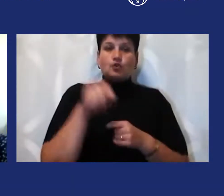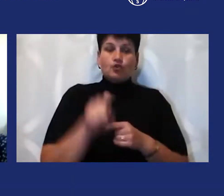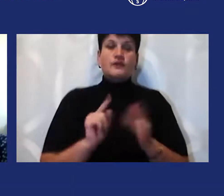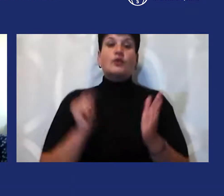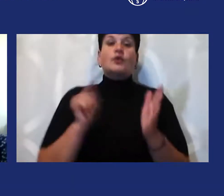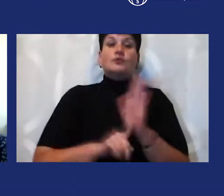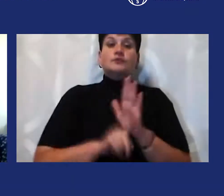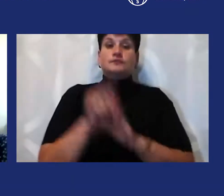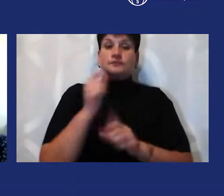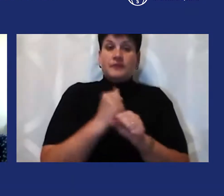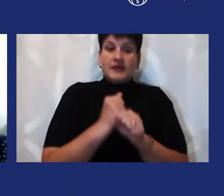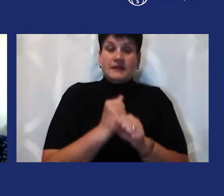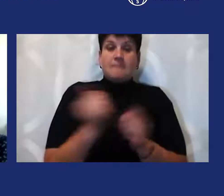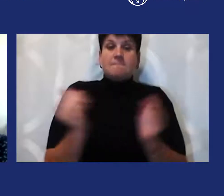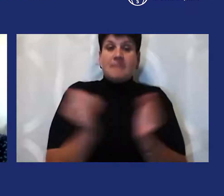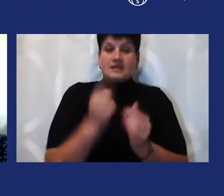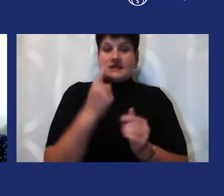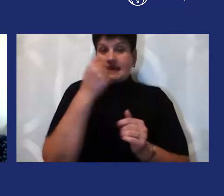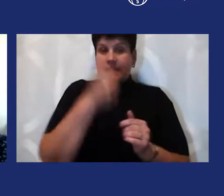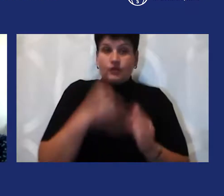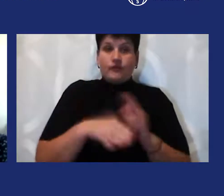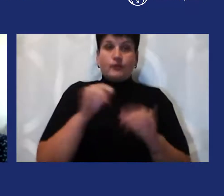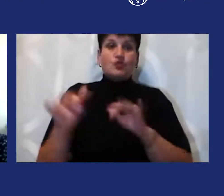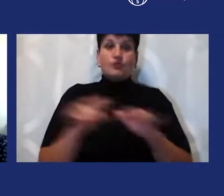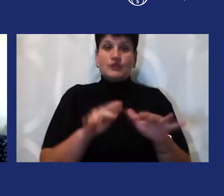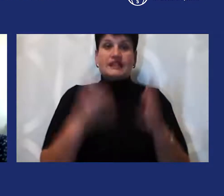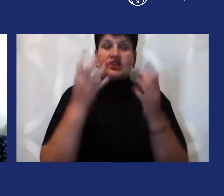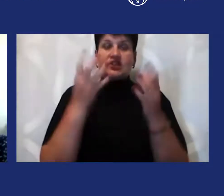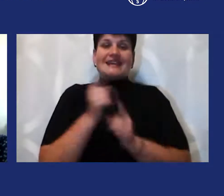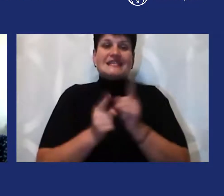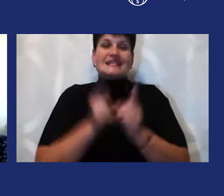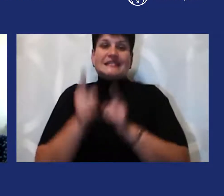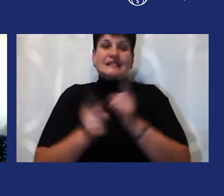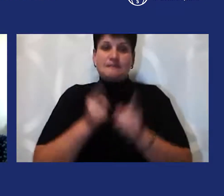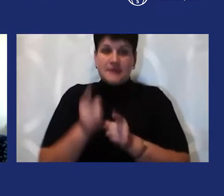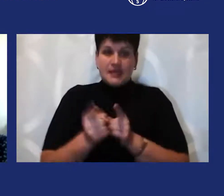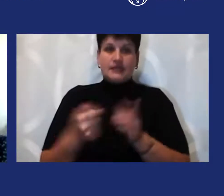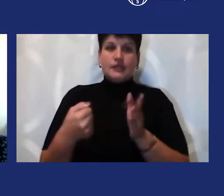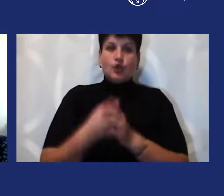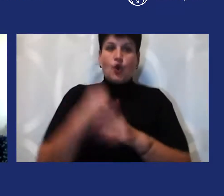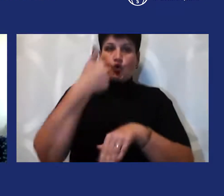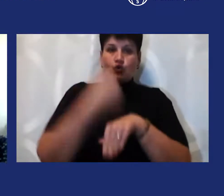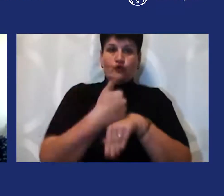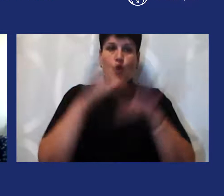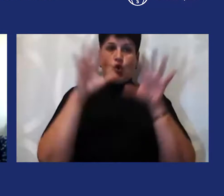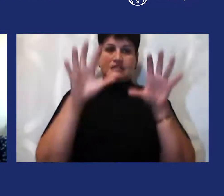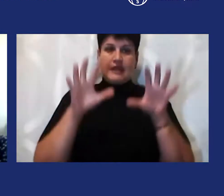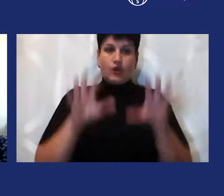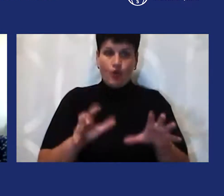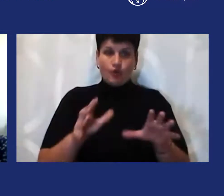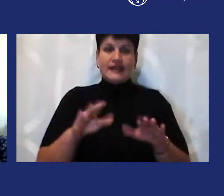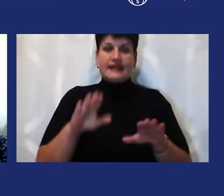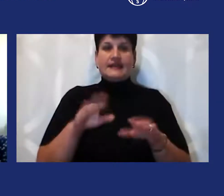not only the election code came into force in less than a year prior to the local